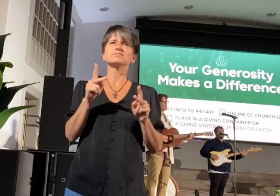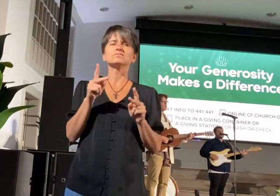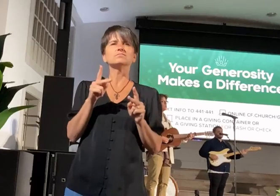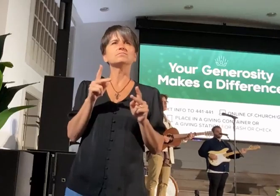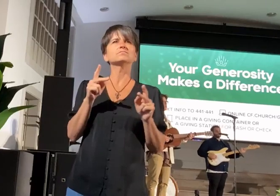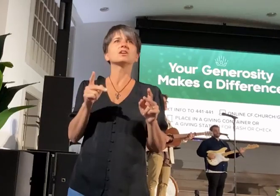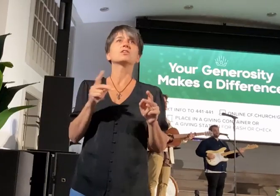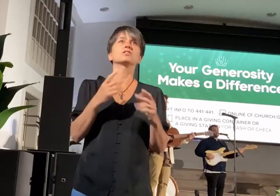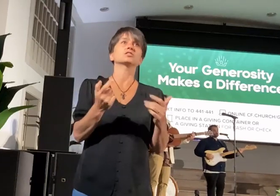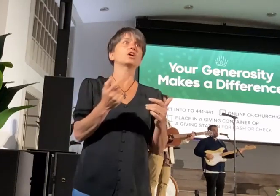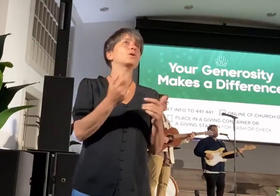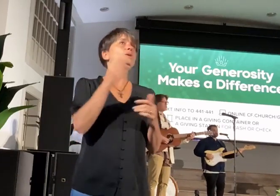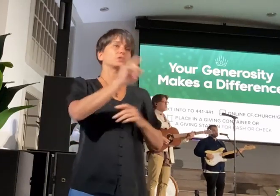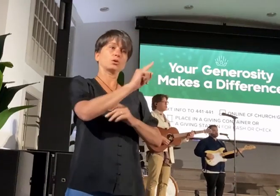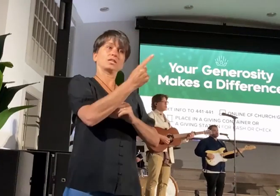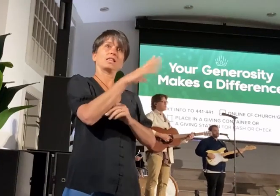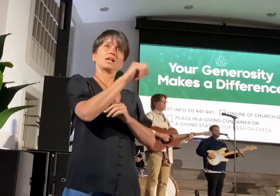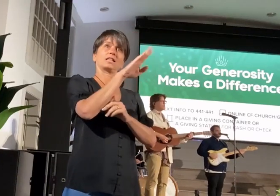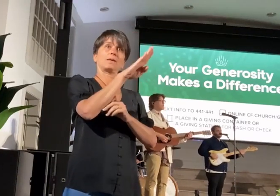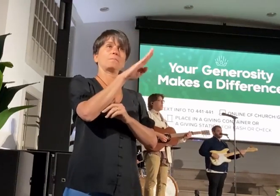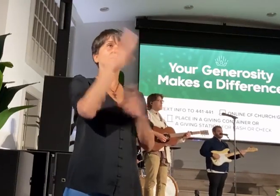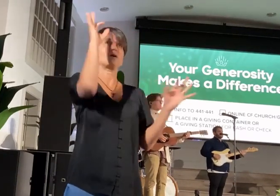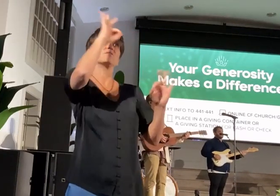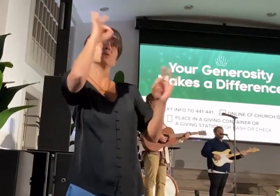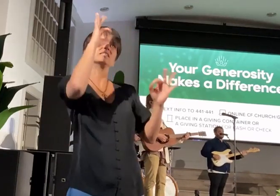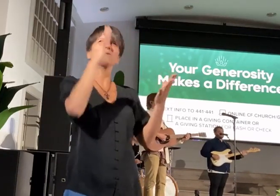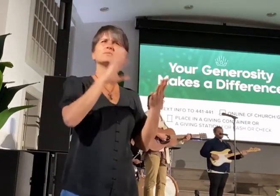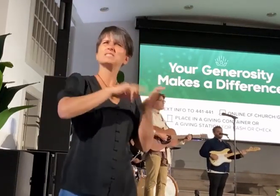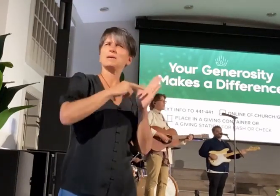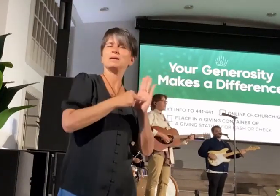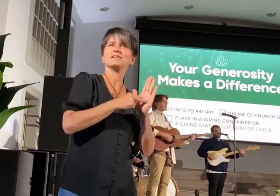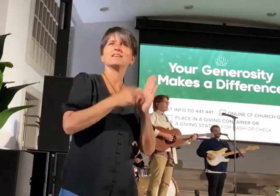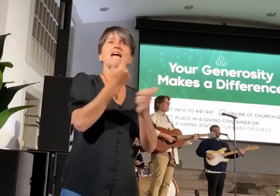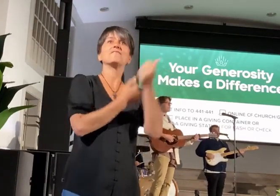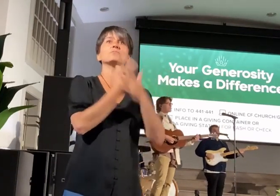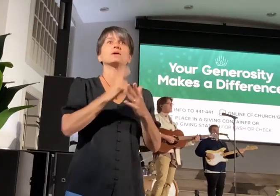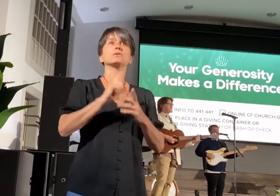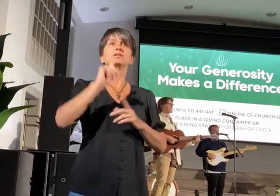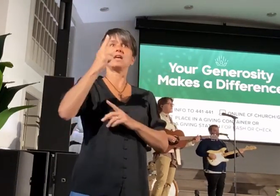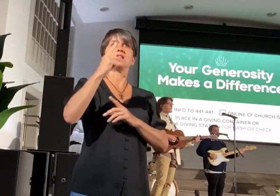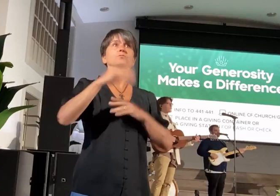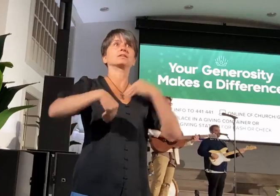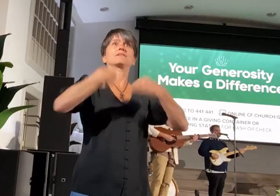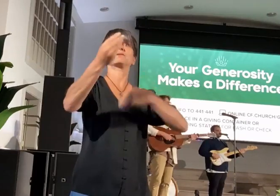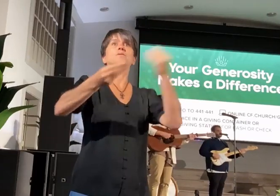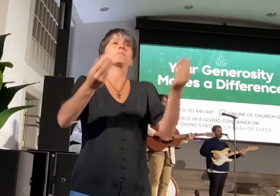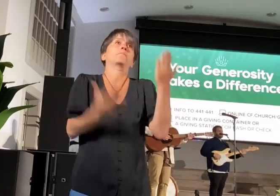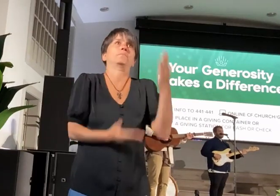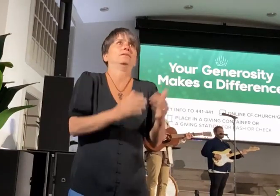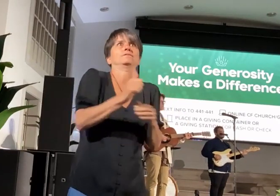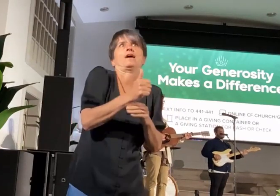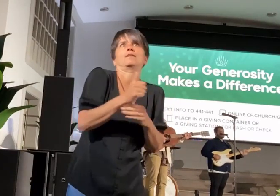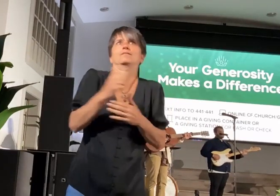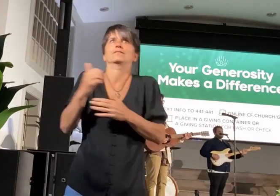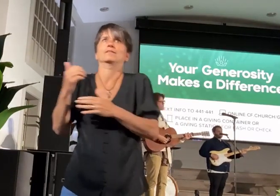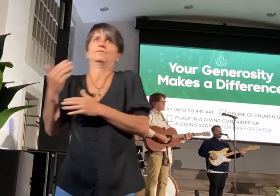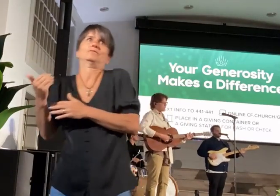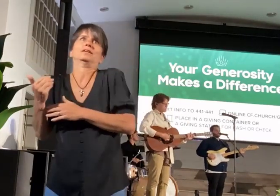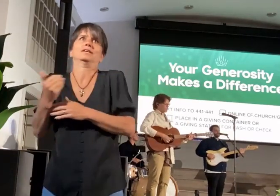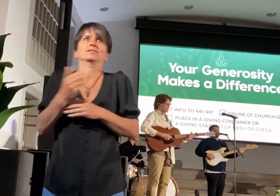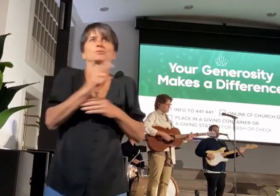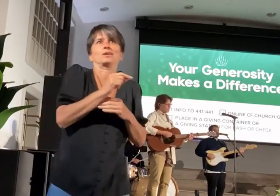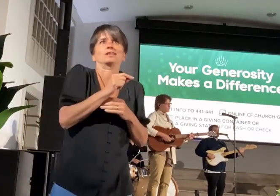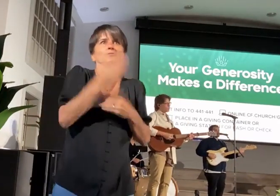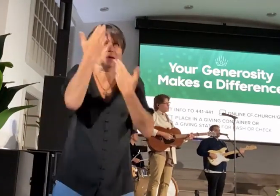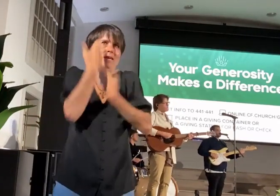minutes ago, doing Dollar Club. You don't know what that is. Dollar Club is all of us are going to give $1, or maybe it's $5 or $10 or $20 or $50 for you. We're going to